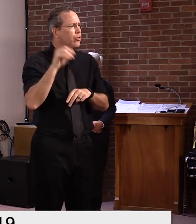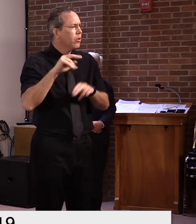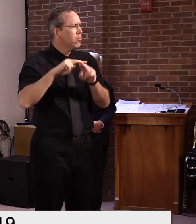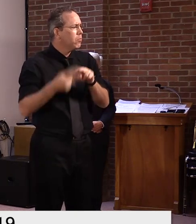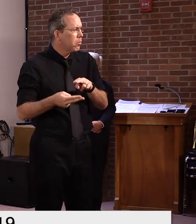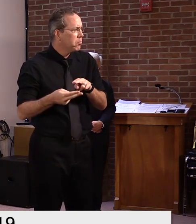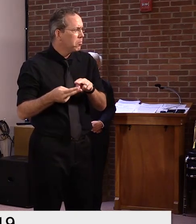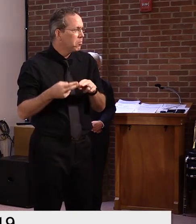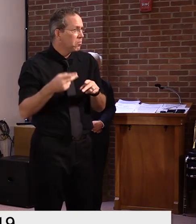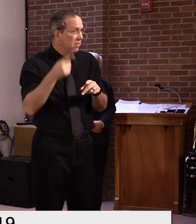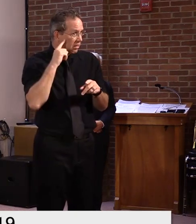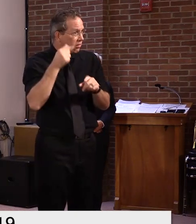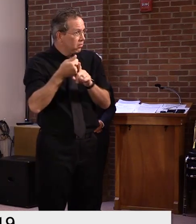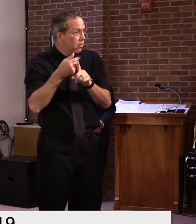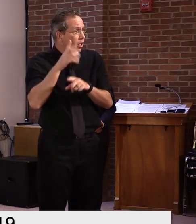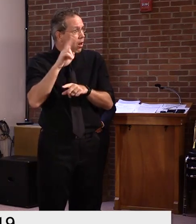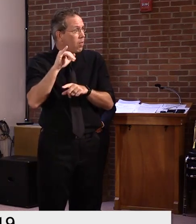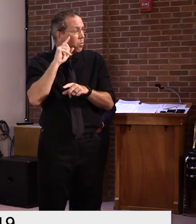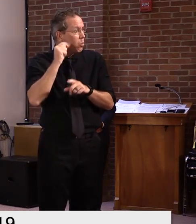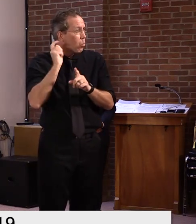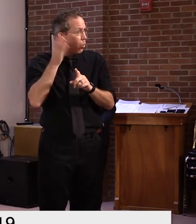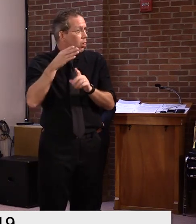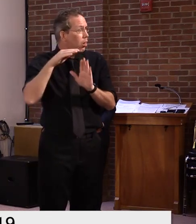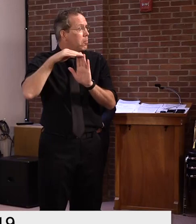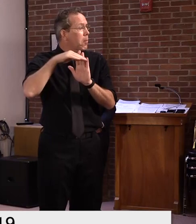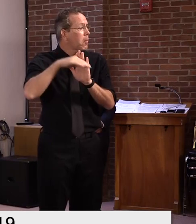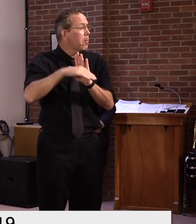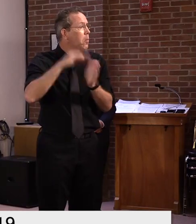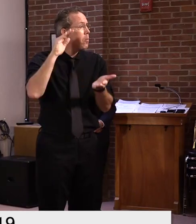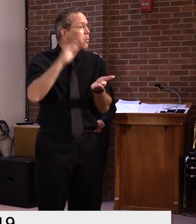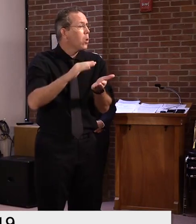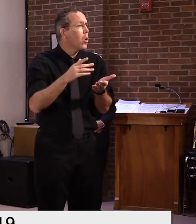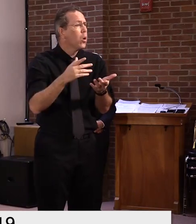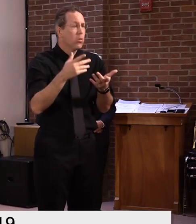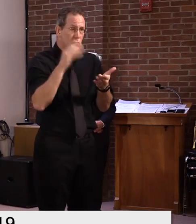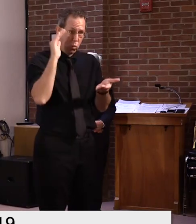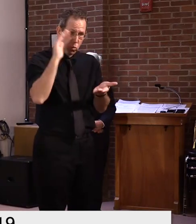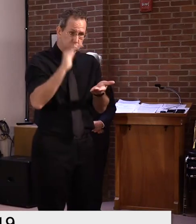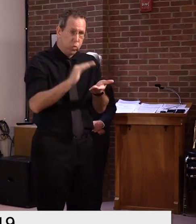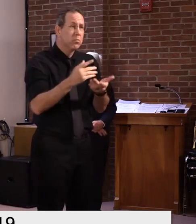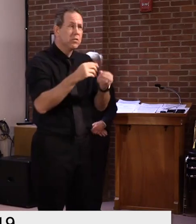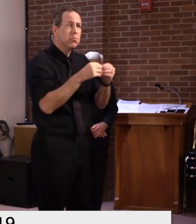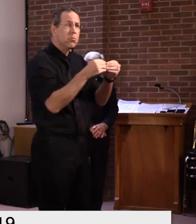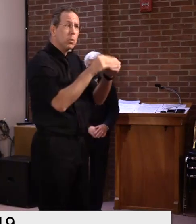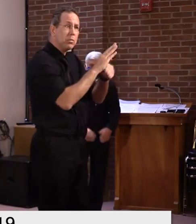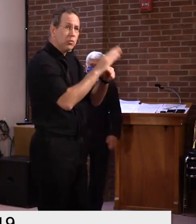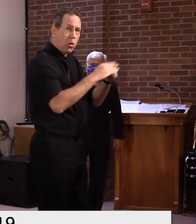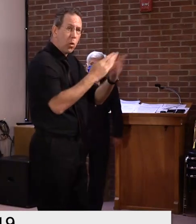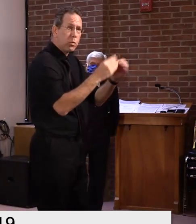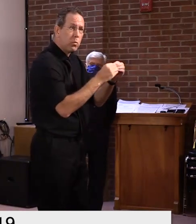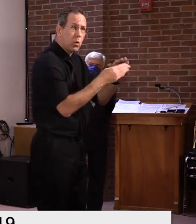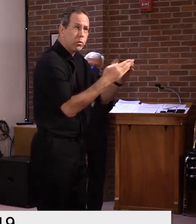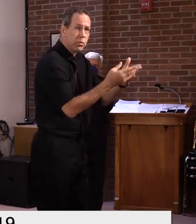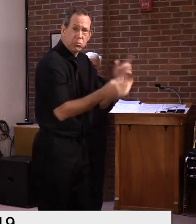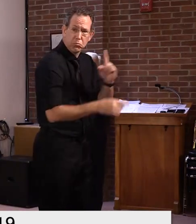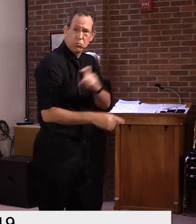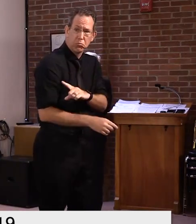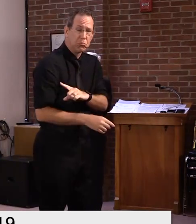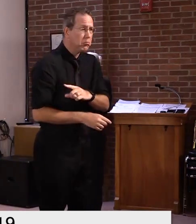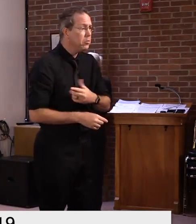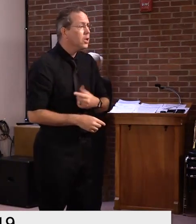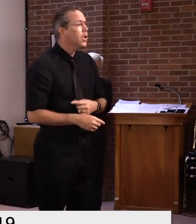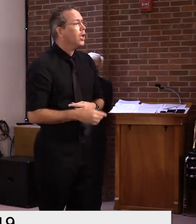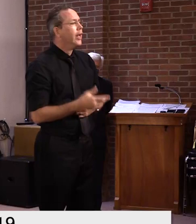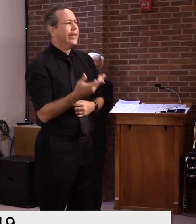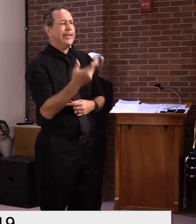holding steady because we haven't opened up the spigot. Yeah, you know, it's difficult to say. I mean, it's good news in some respects because it's